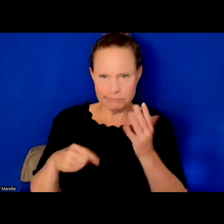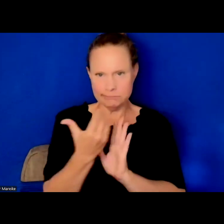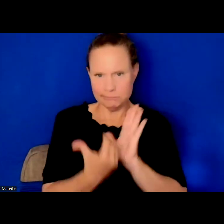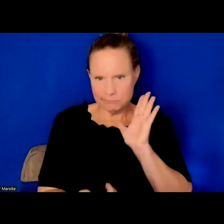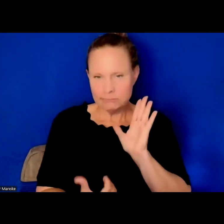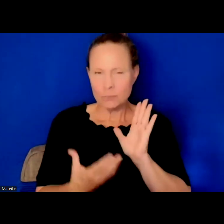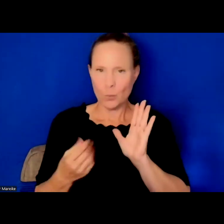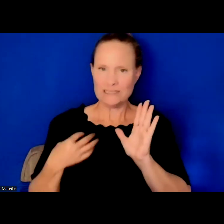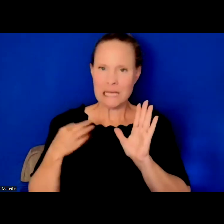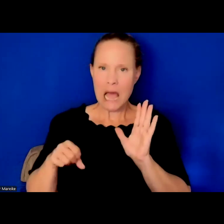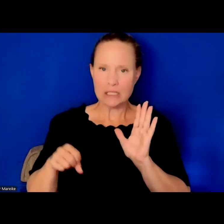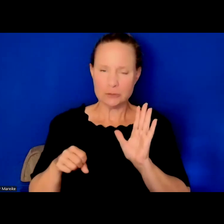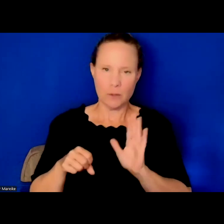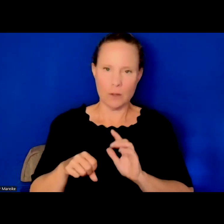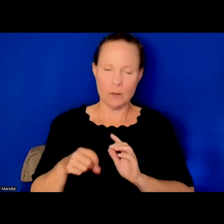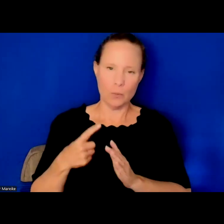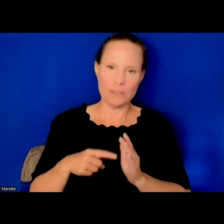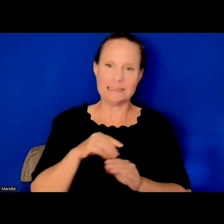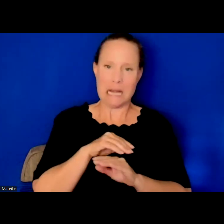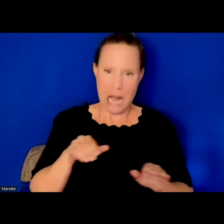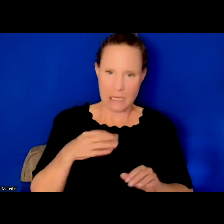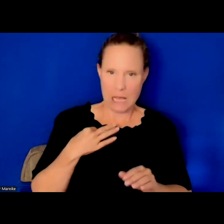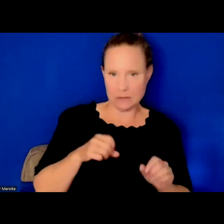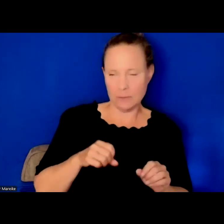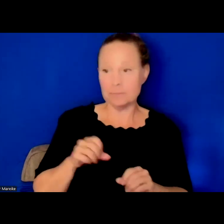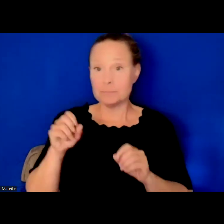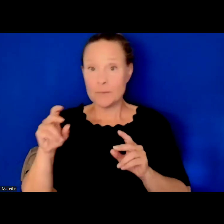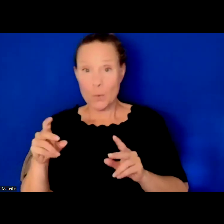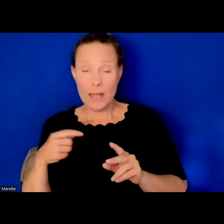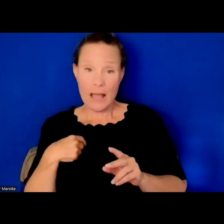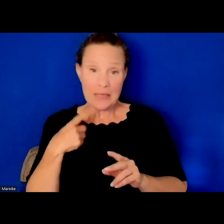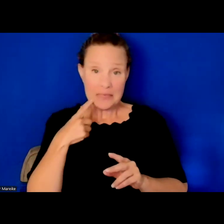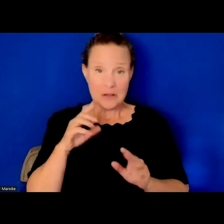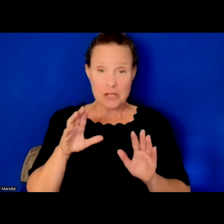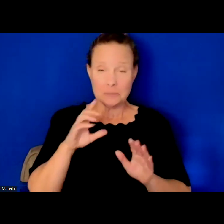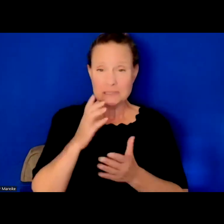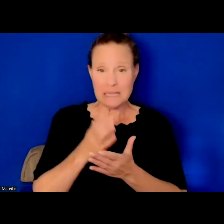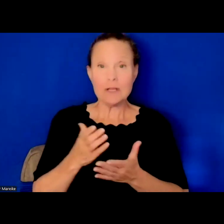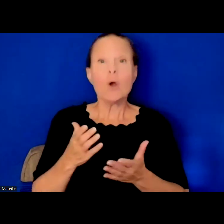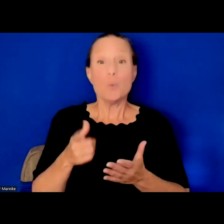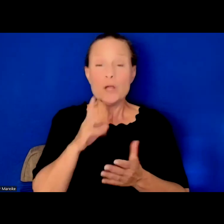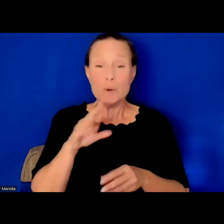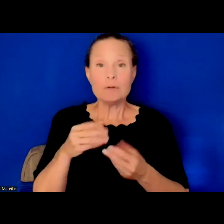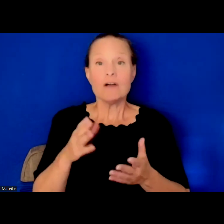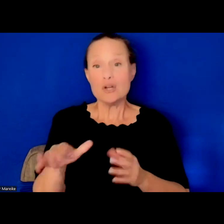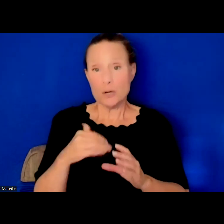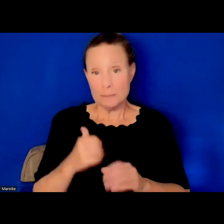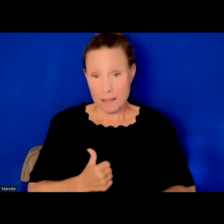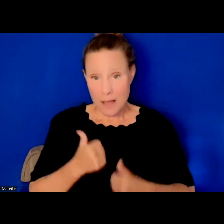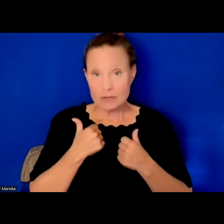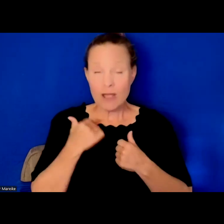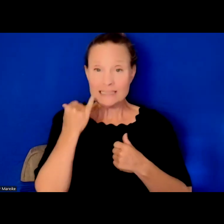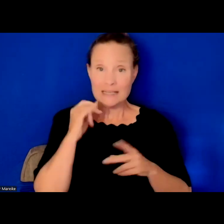website. Awesome. And I'm going to stop it there and we'll provide out your email address if people have more